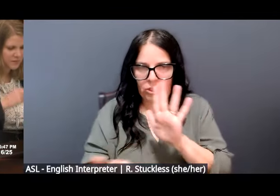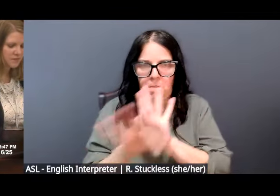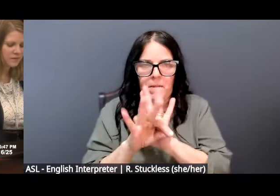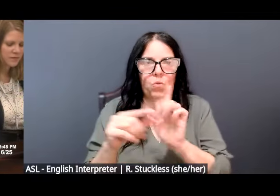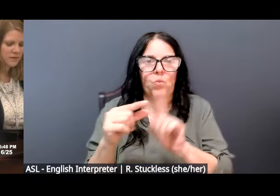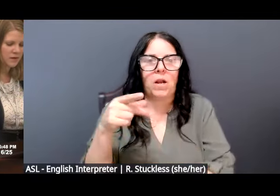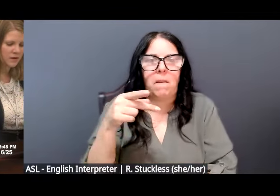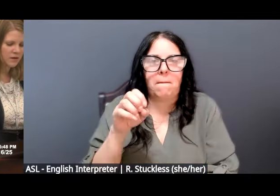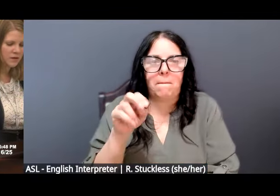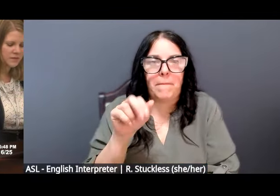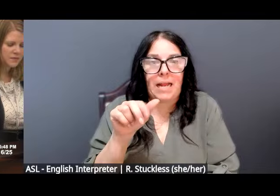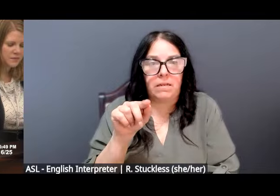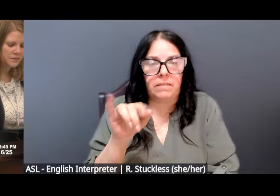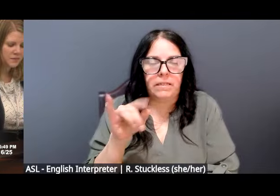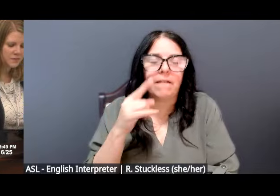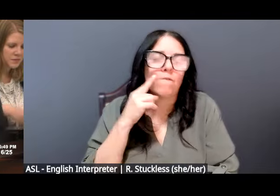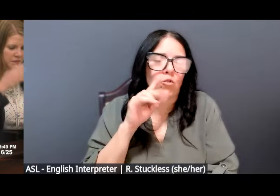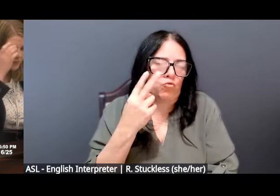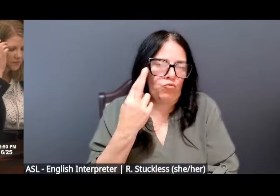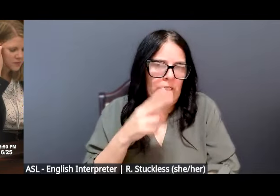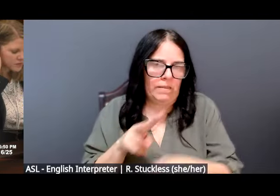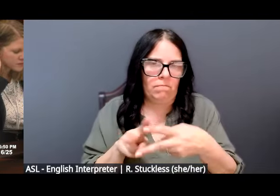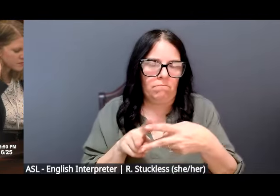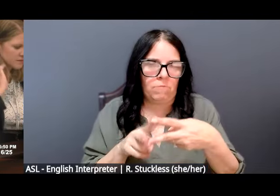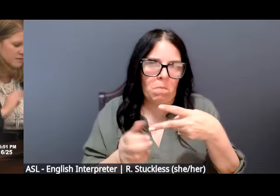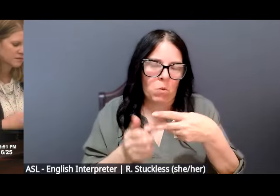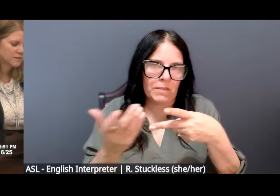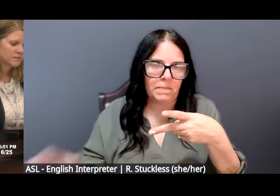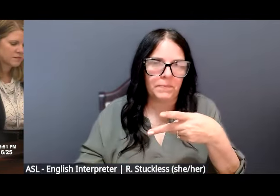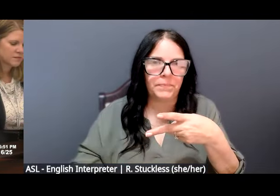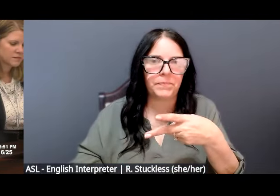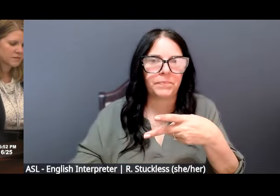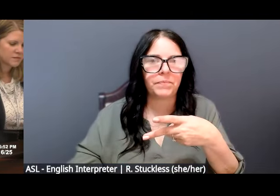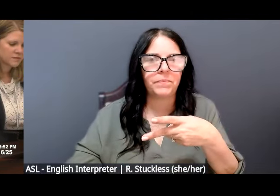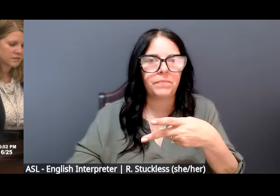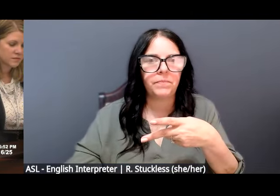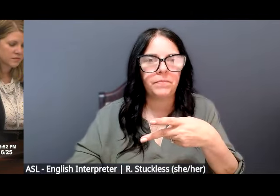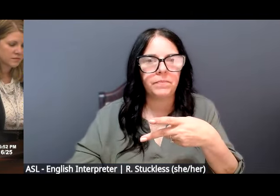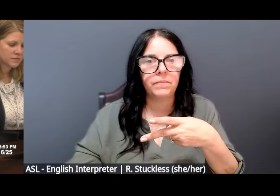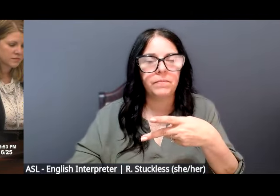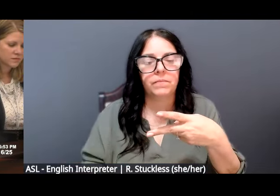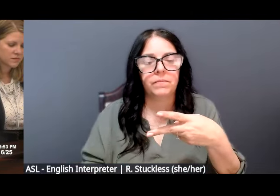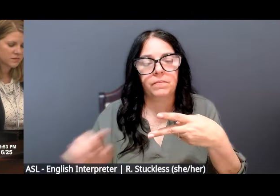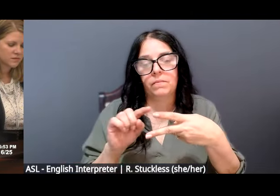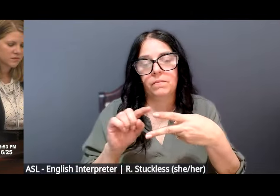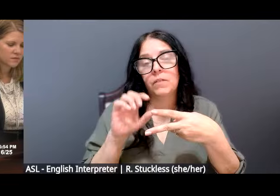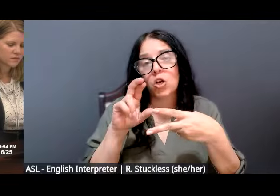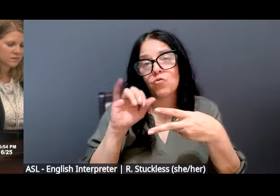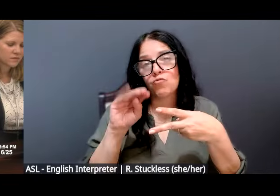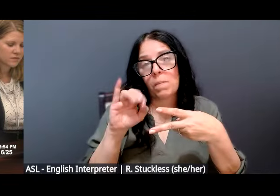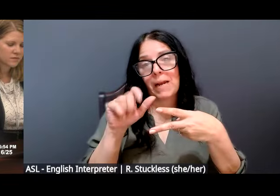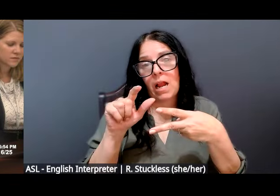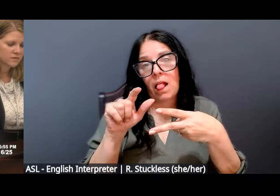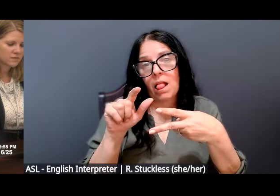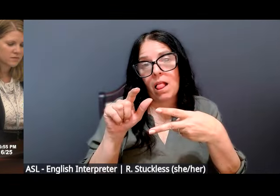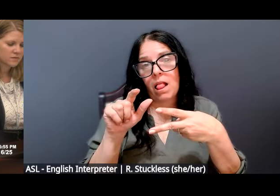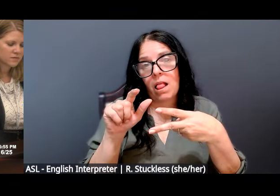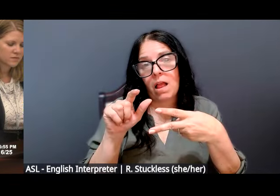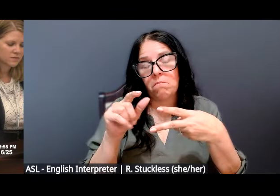based largely on two things. So first, when you're talking about criminal provisions, I've never